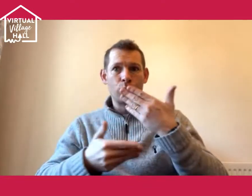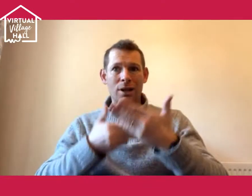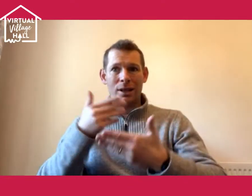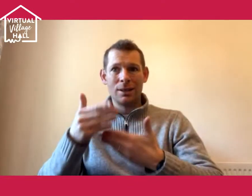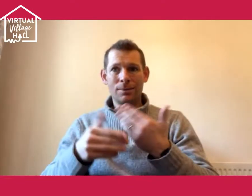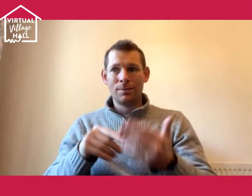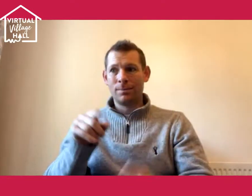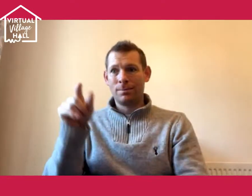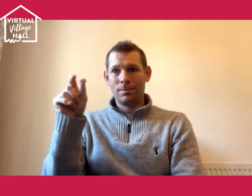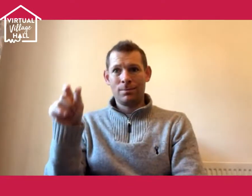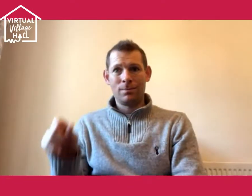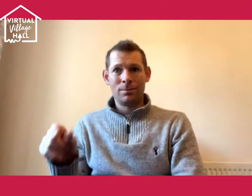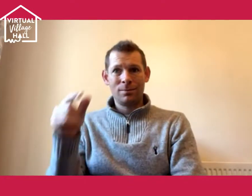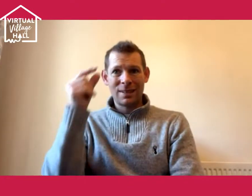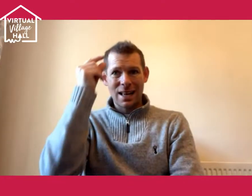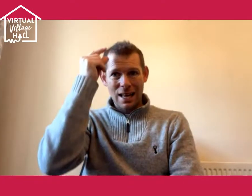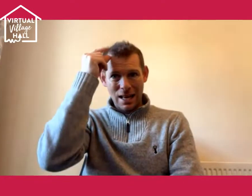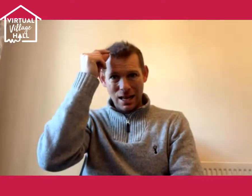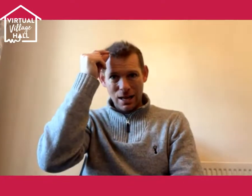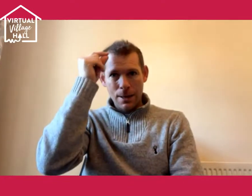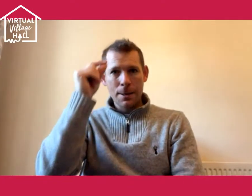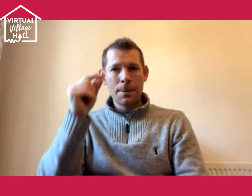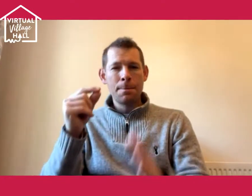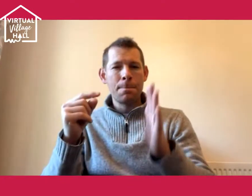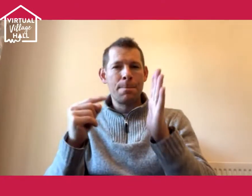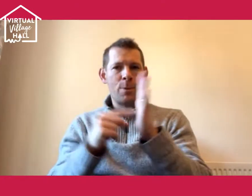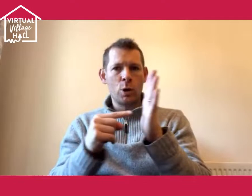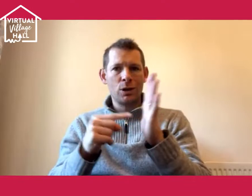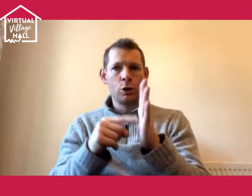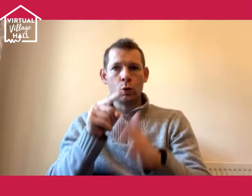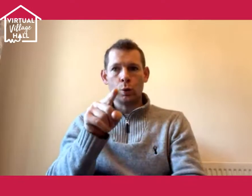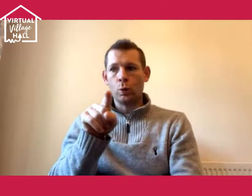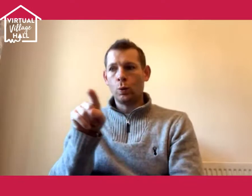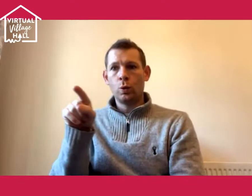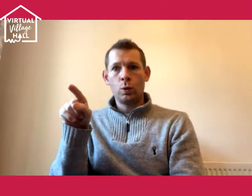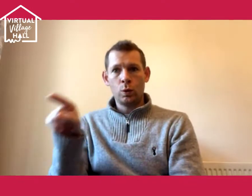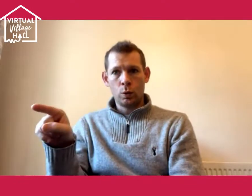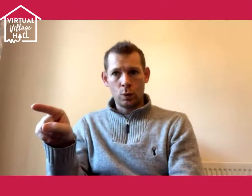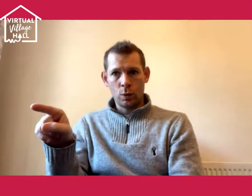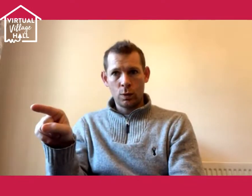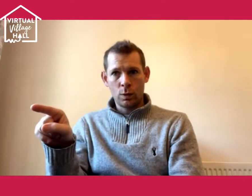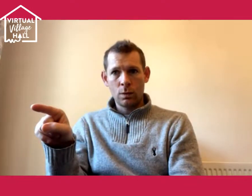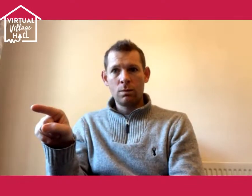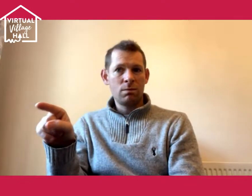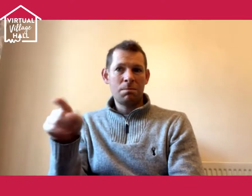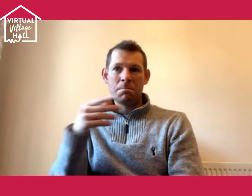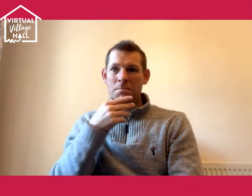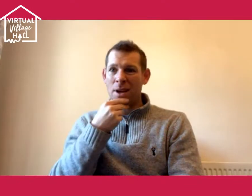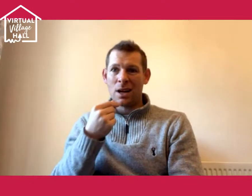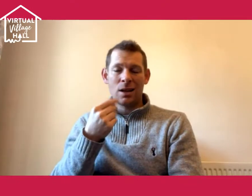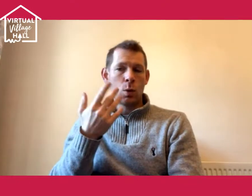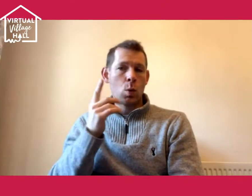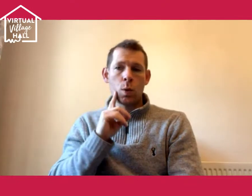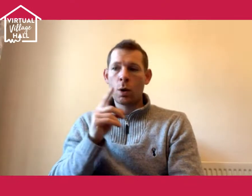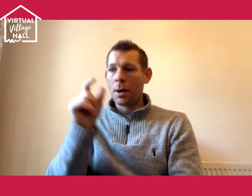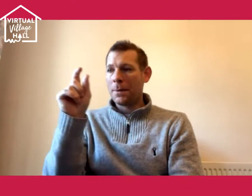So when you are describing a person, if you're talking about their hair color, it's important that you first point to the